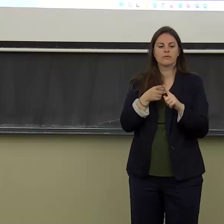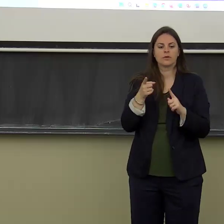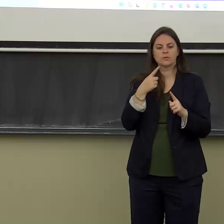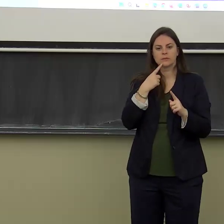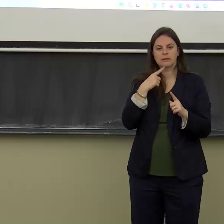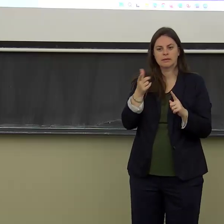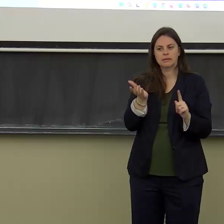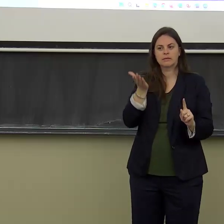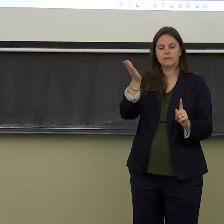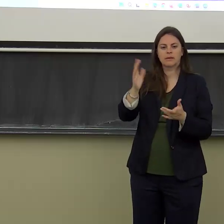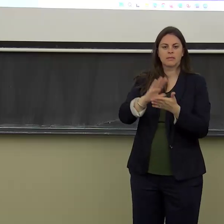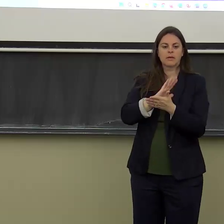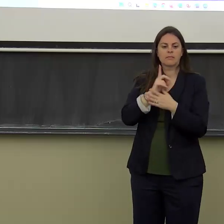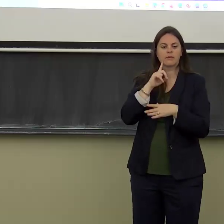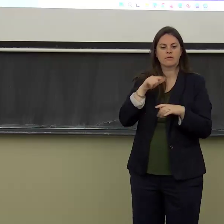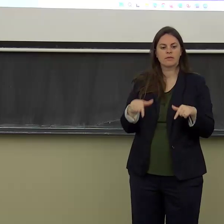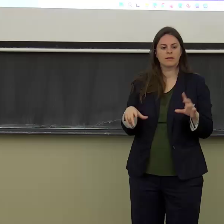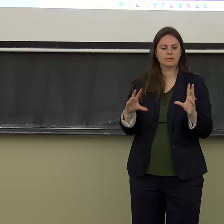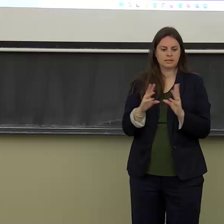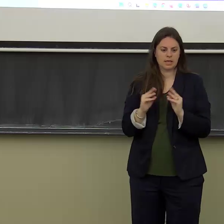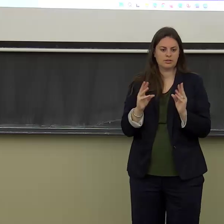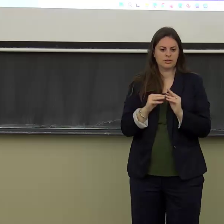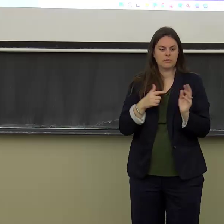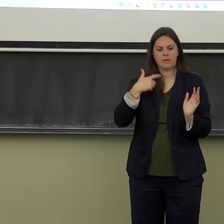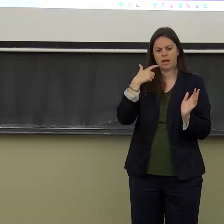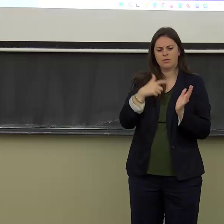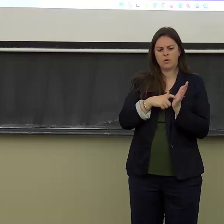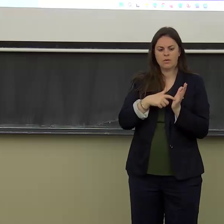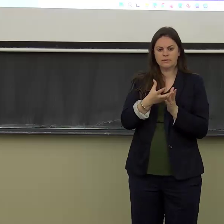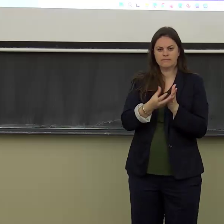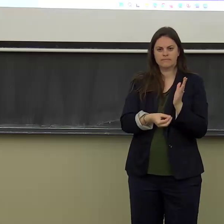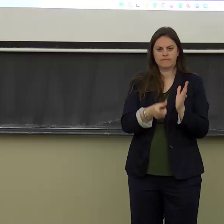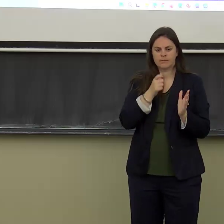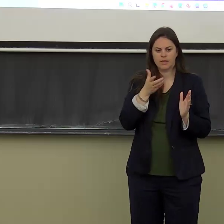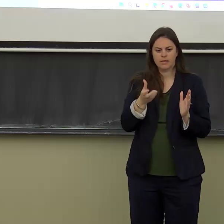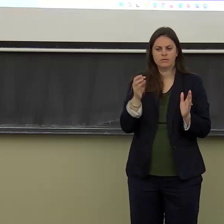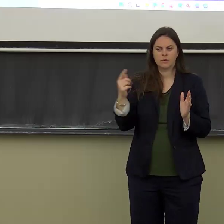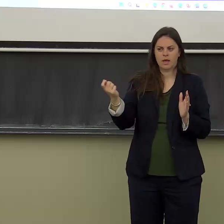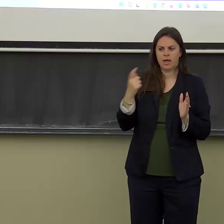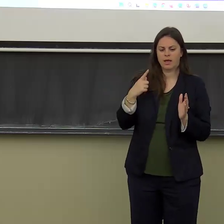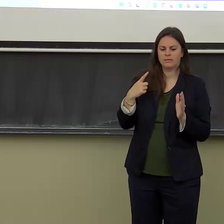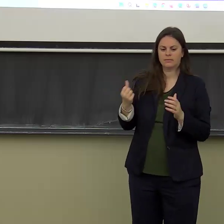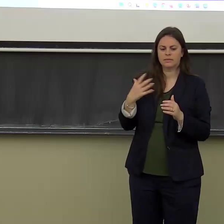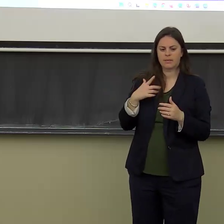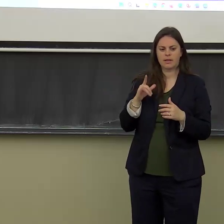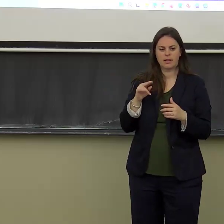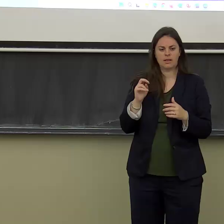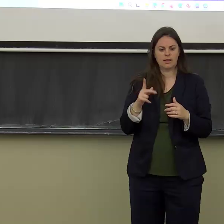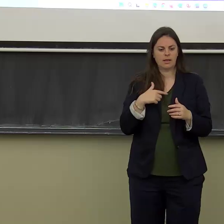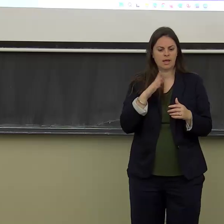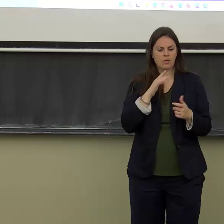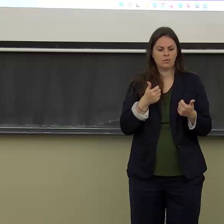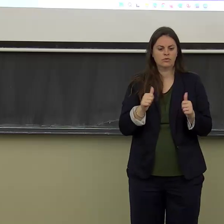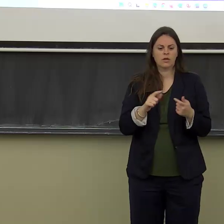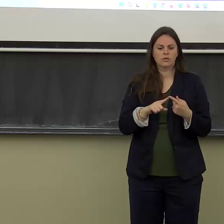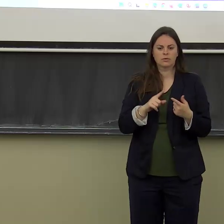a paper for this session. And I noticed it wasn't there. So I asked him to send me the link, and I would try to